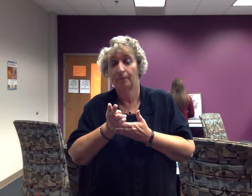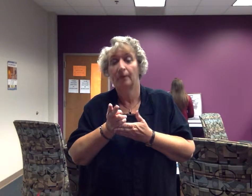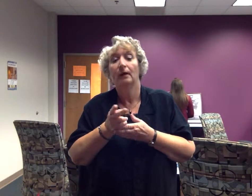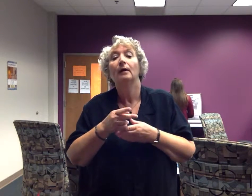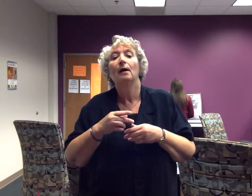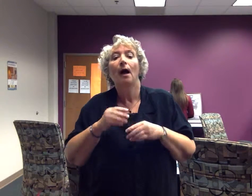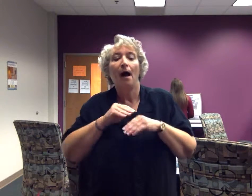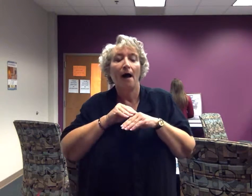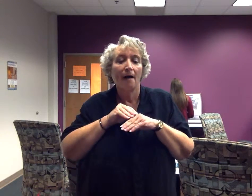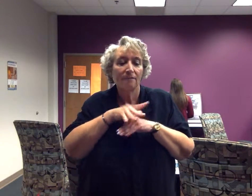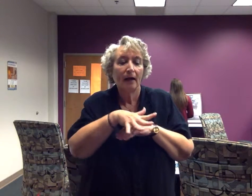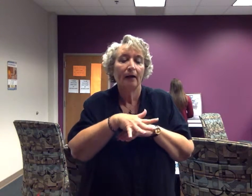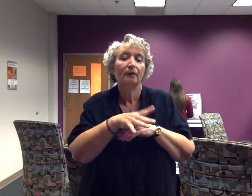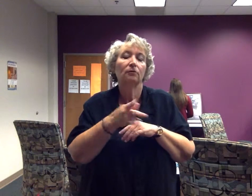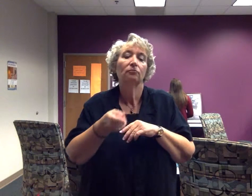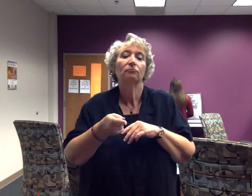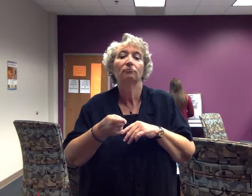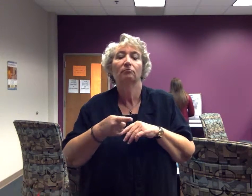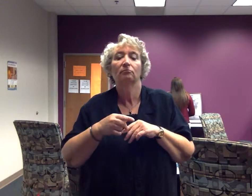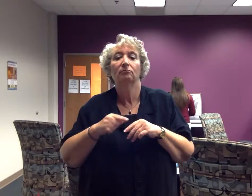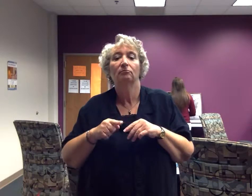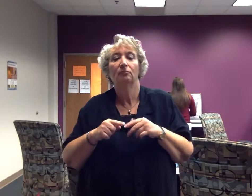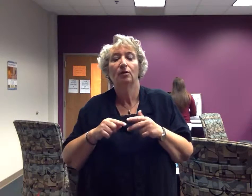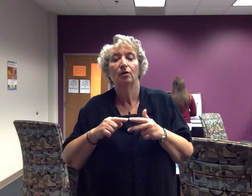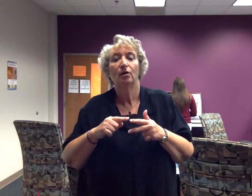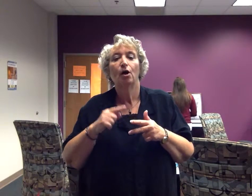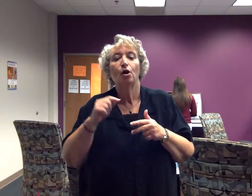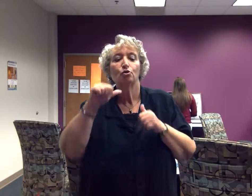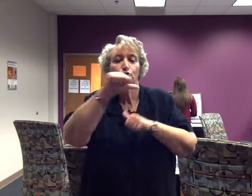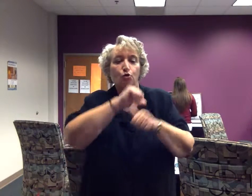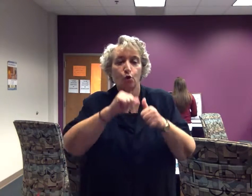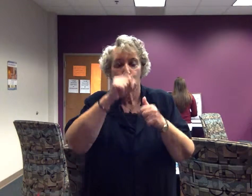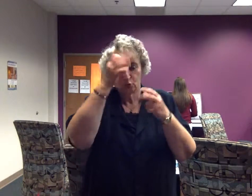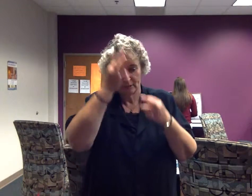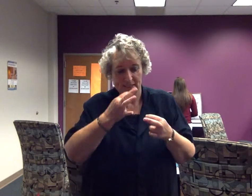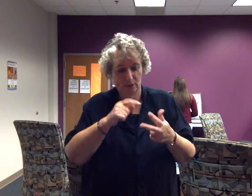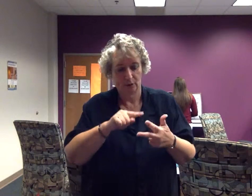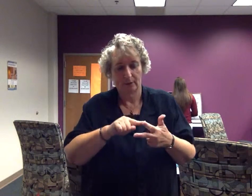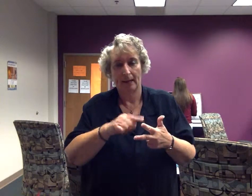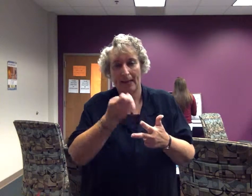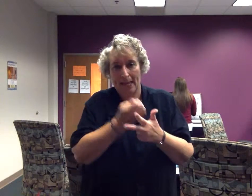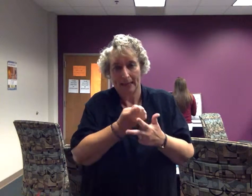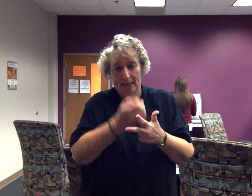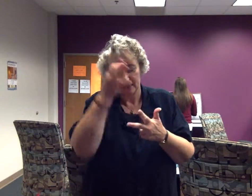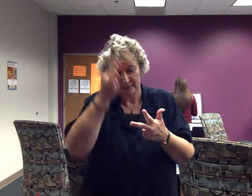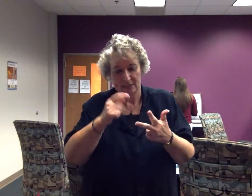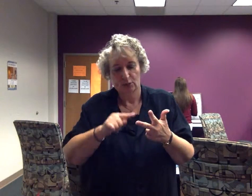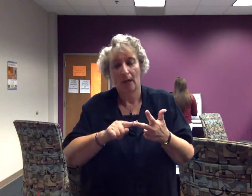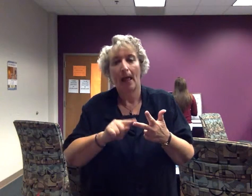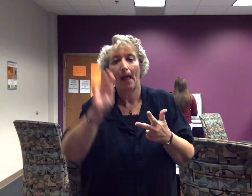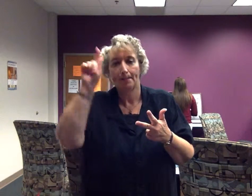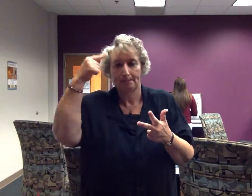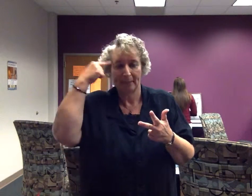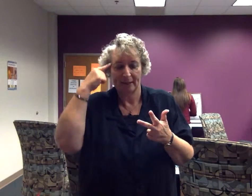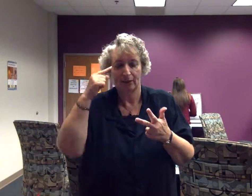affect or influence their social decisions, their economic decisions, and their political decisions. Which groups do we volunteer to